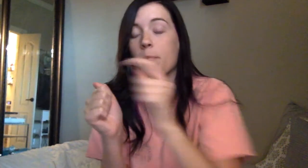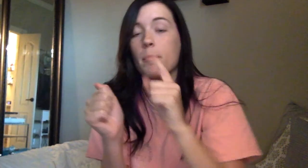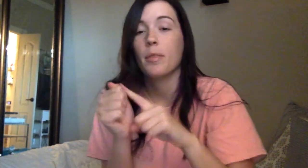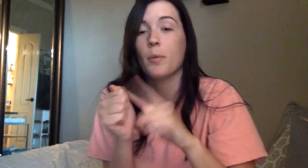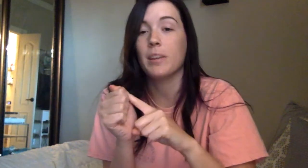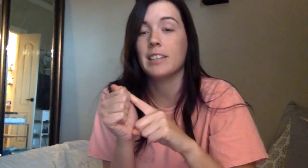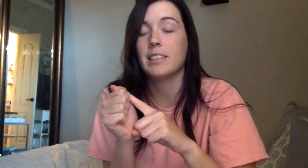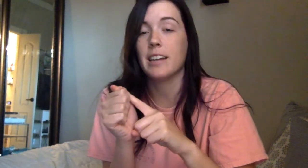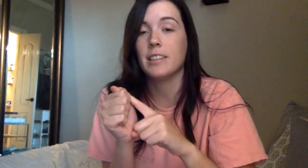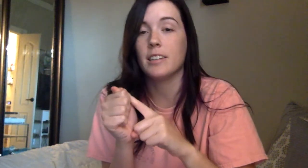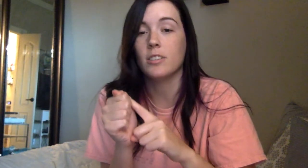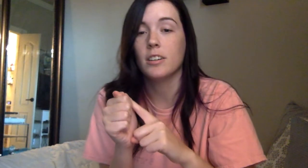the one that's staying still.